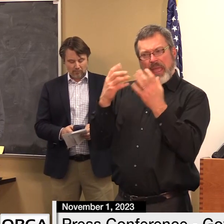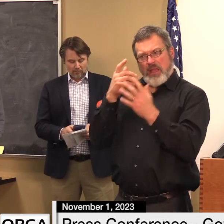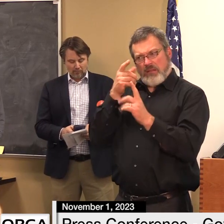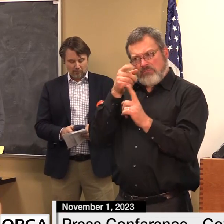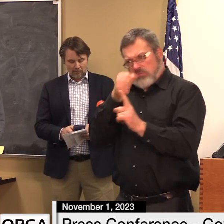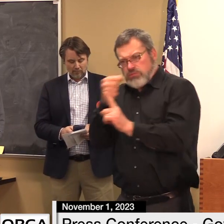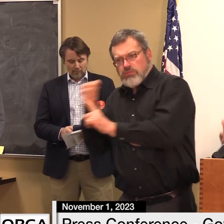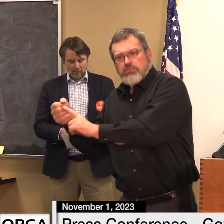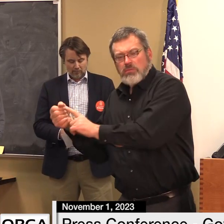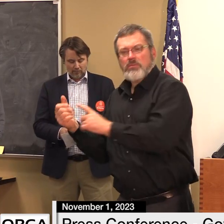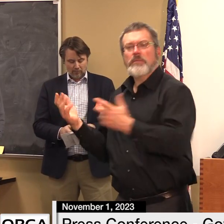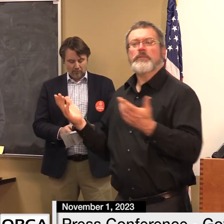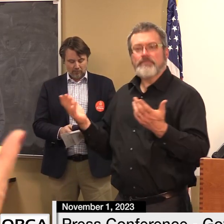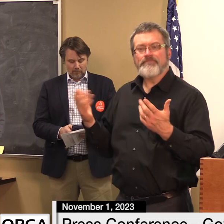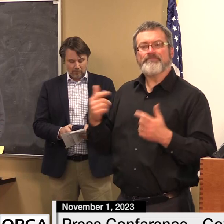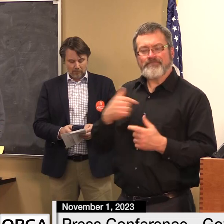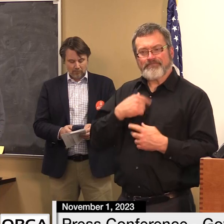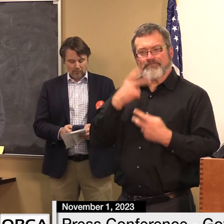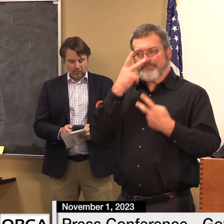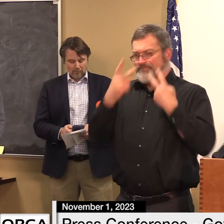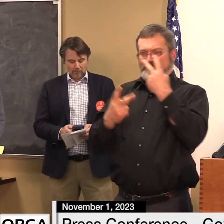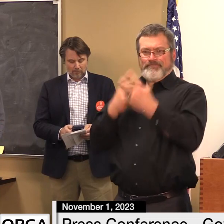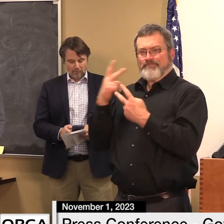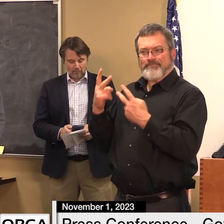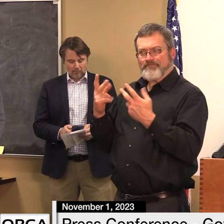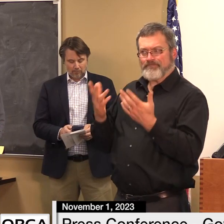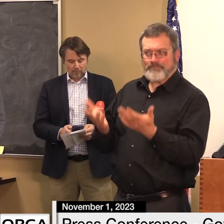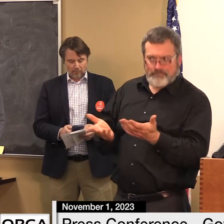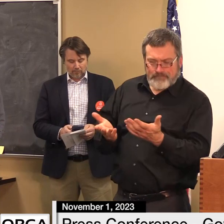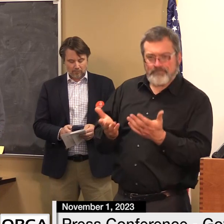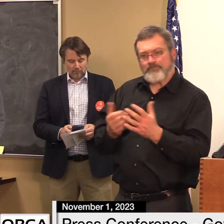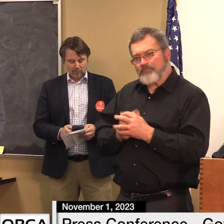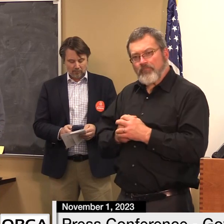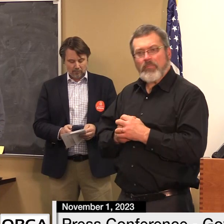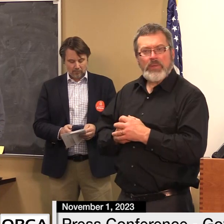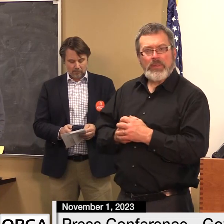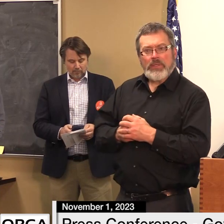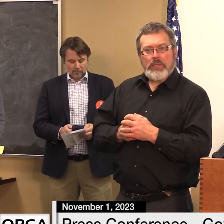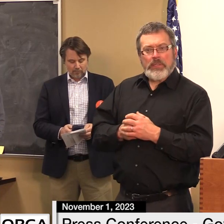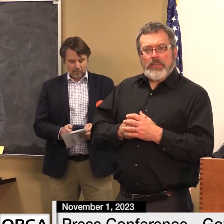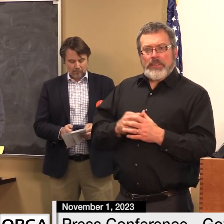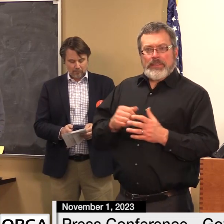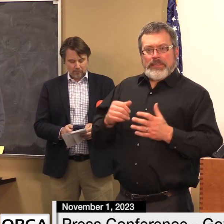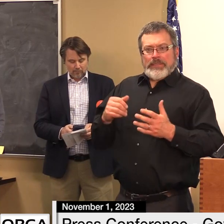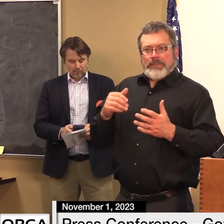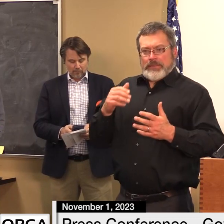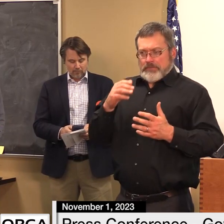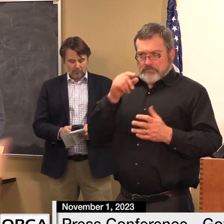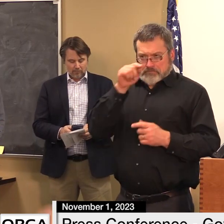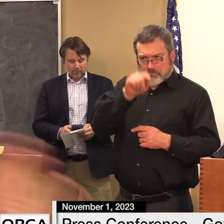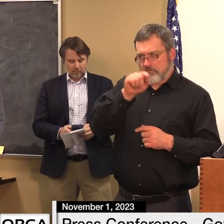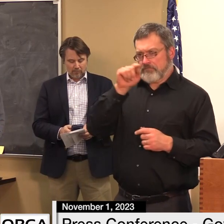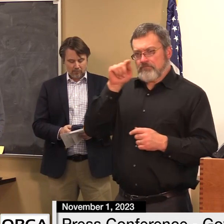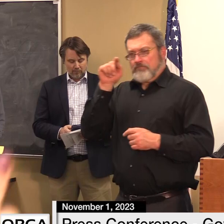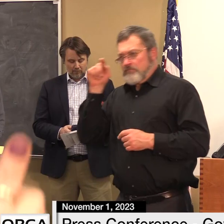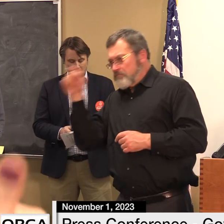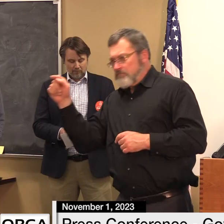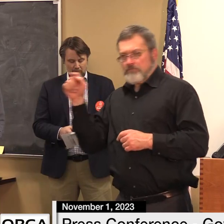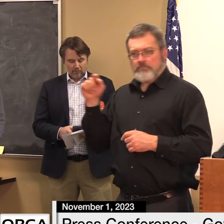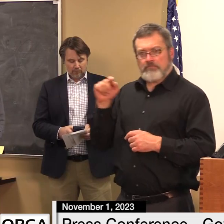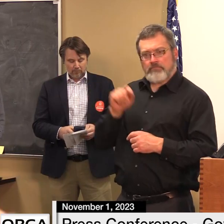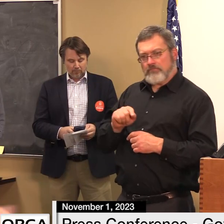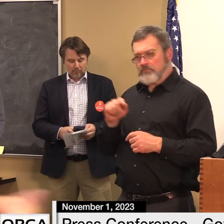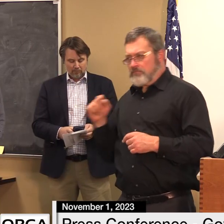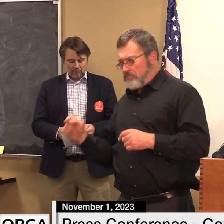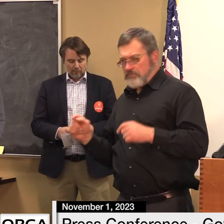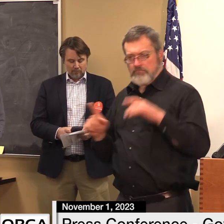we've seen some of maybe just a flavor of what was going to happen in previous months. I still